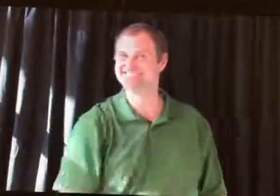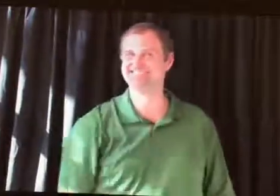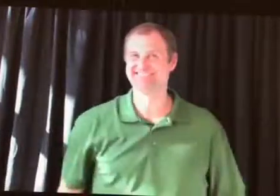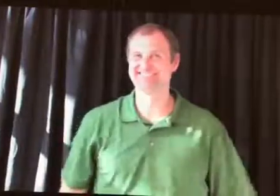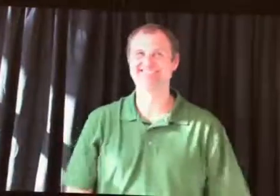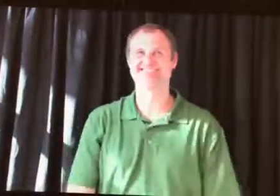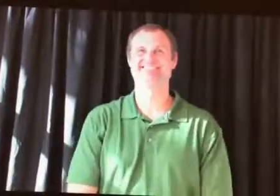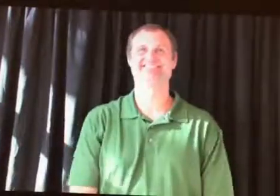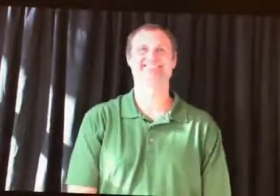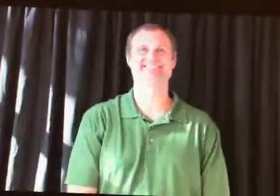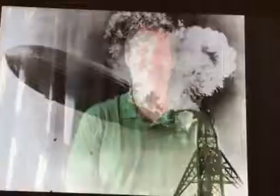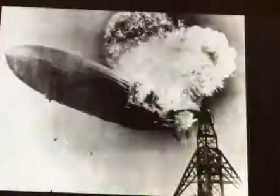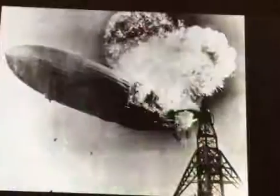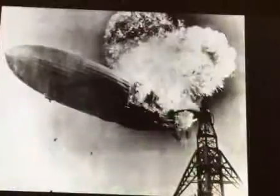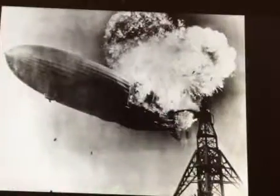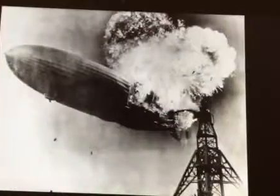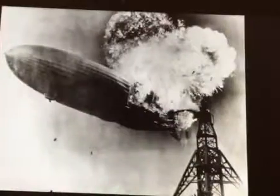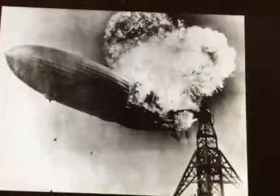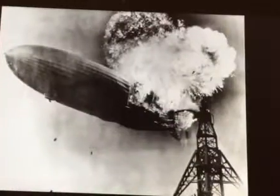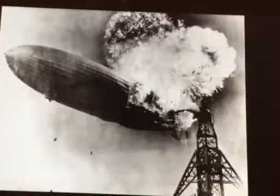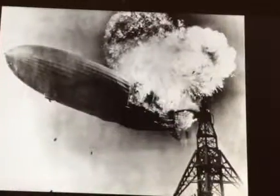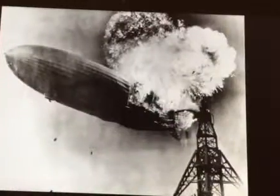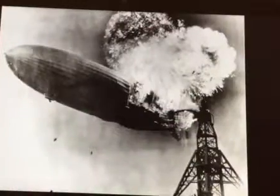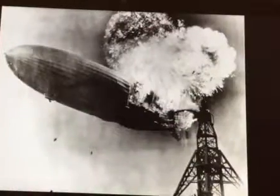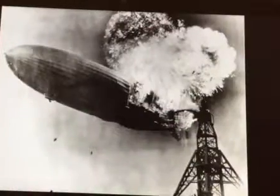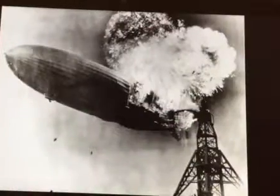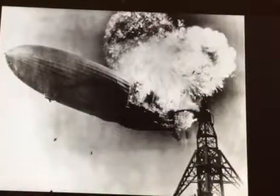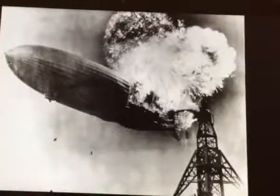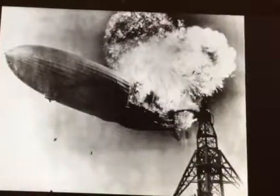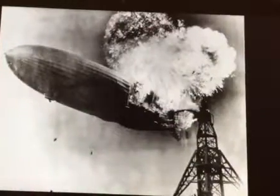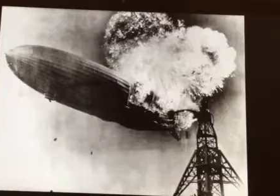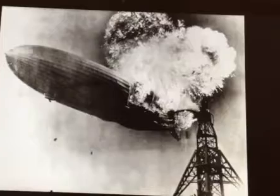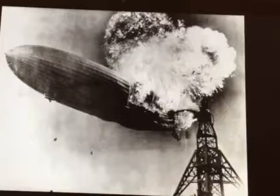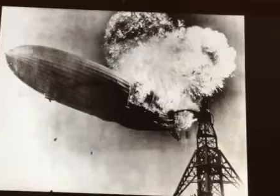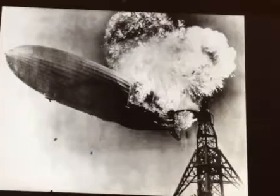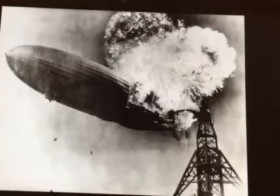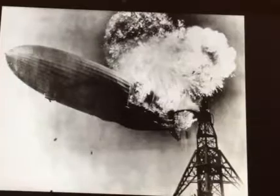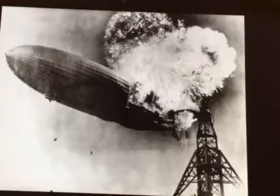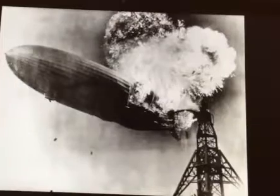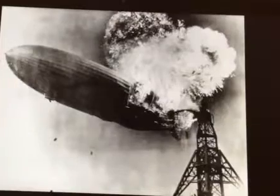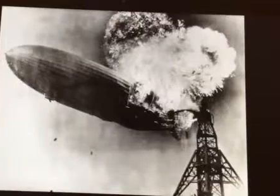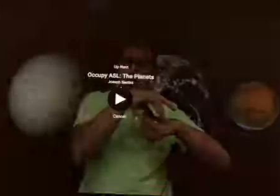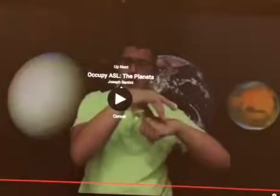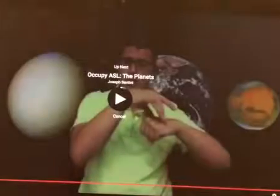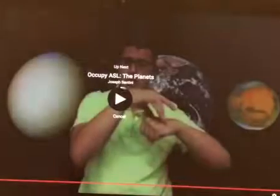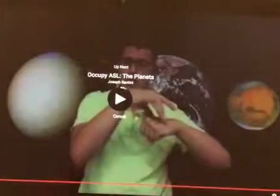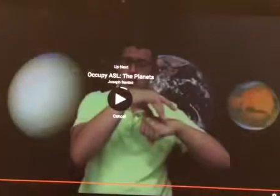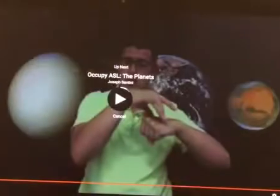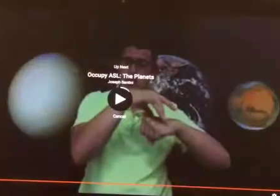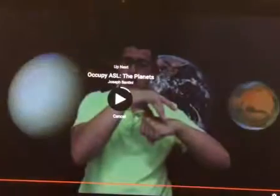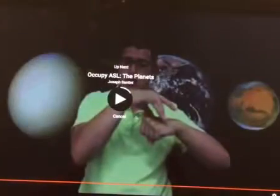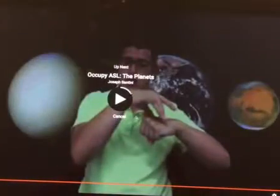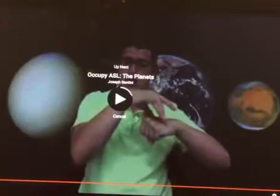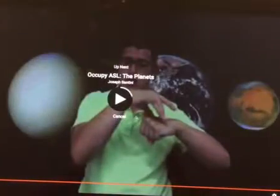Science is awesome. And here's a picture of the Hindenburg. Thank you.